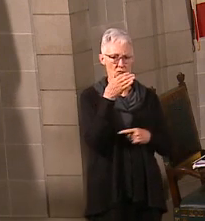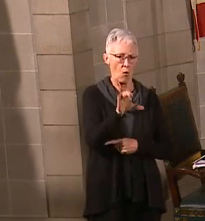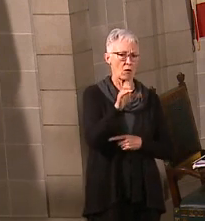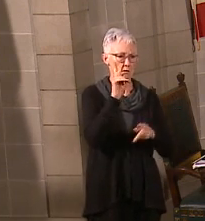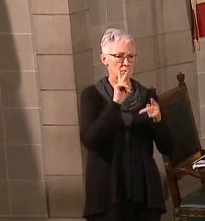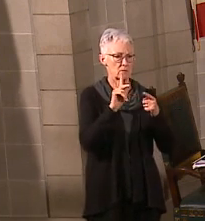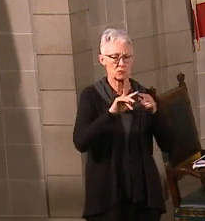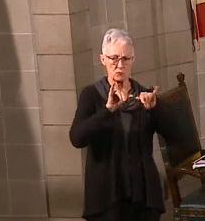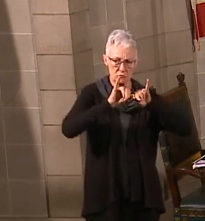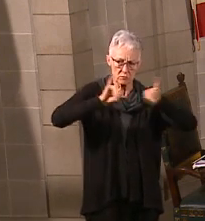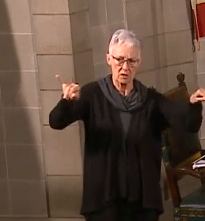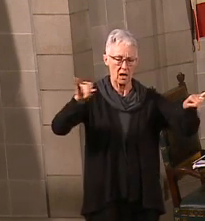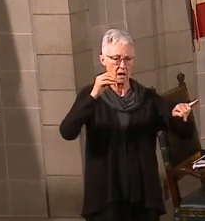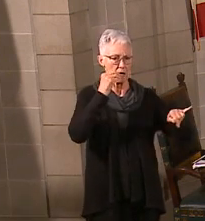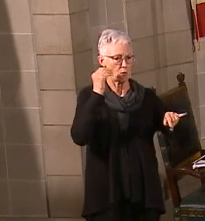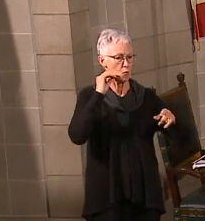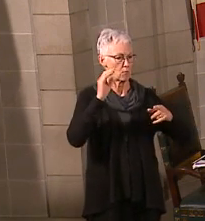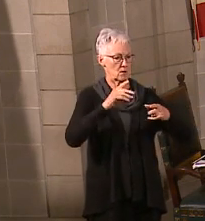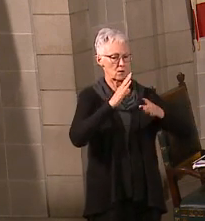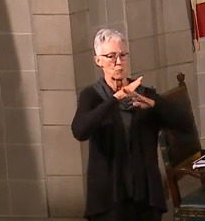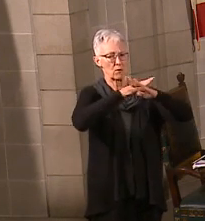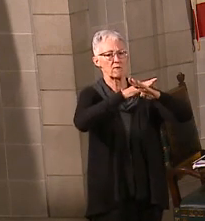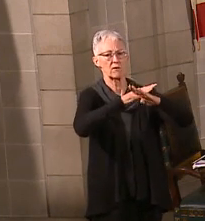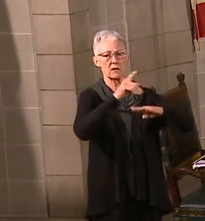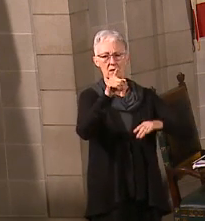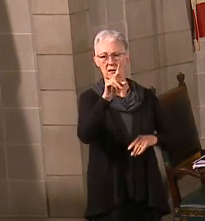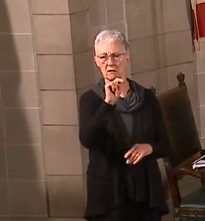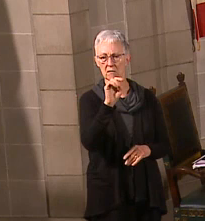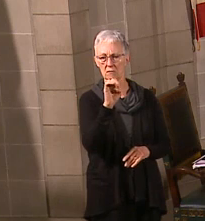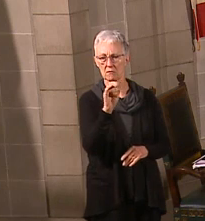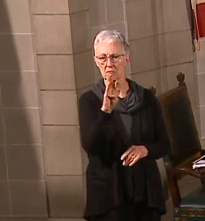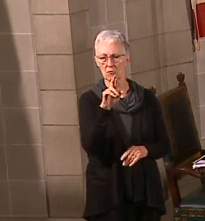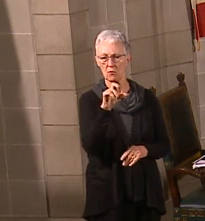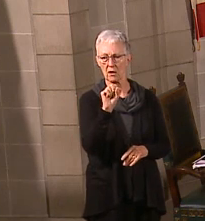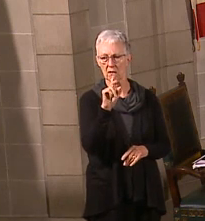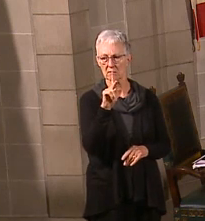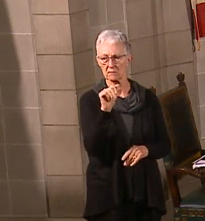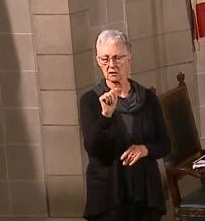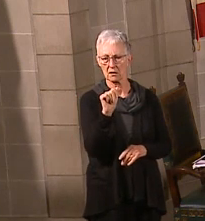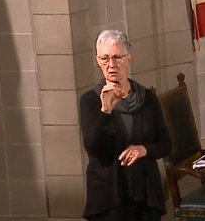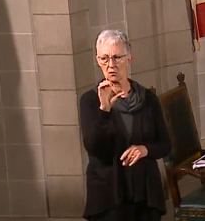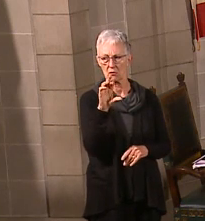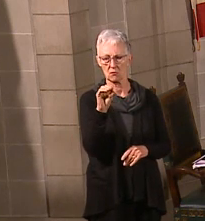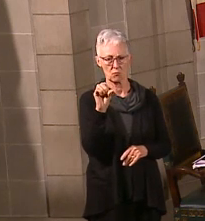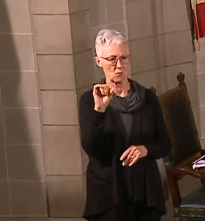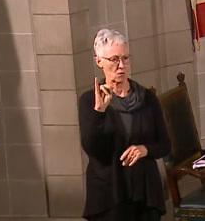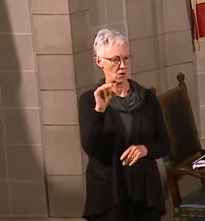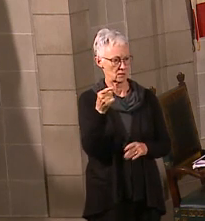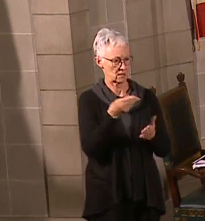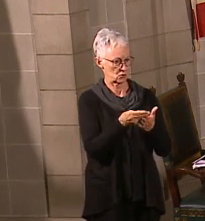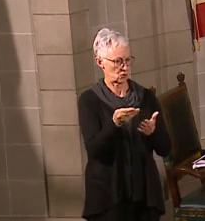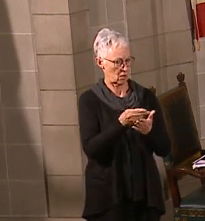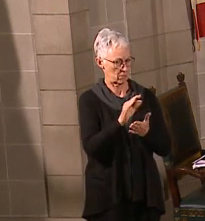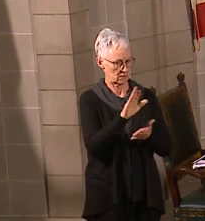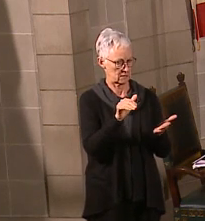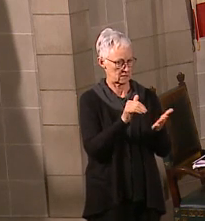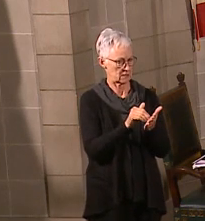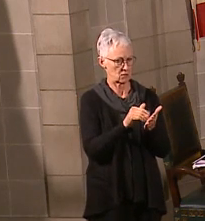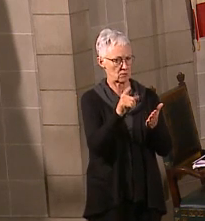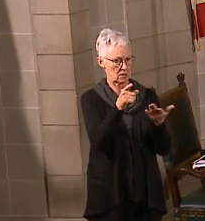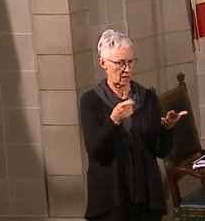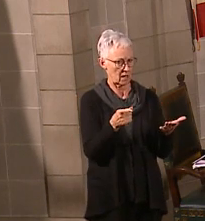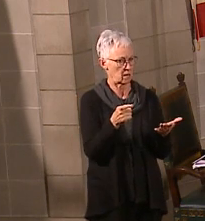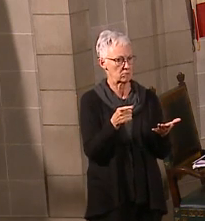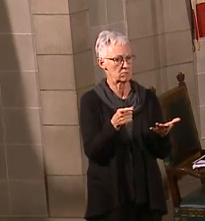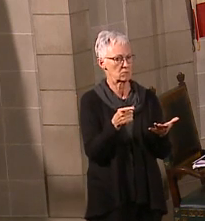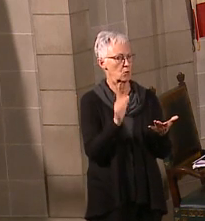Nebraska Crossing from opening? So, folks, again, we haven't done that shelter in place here in Nebraska.